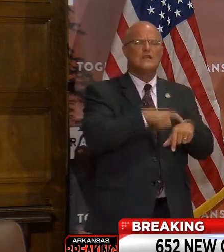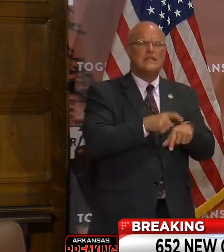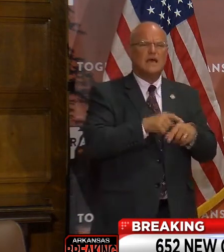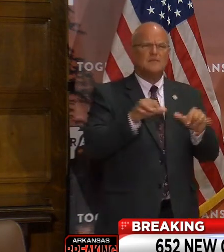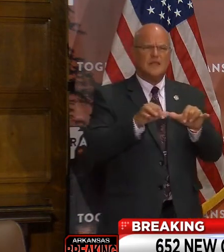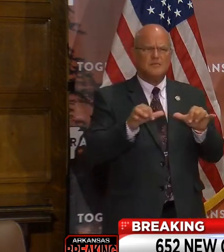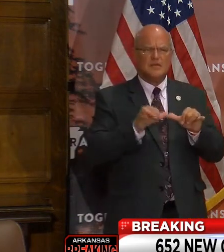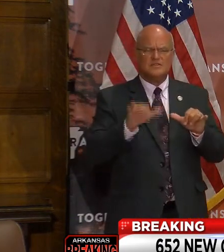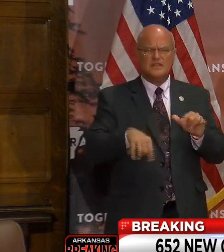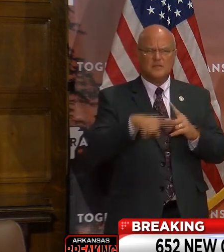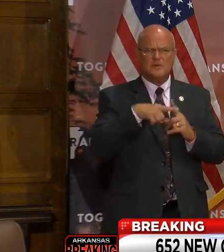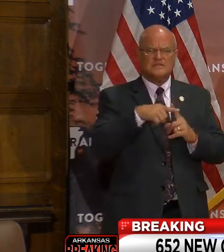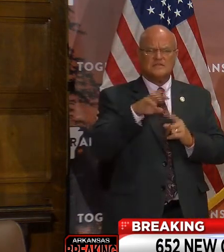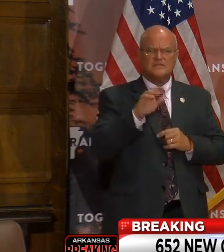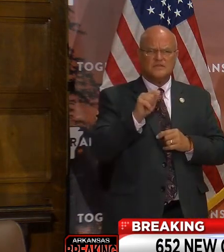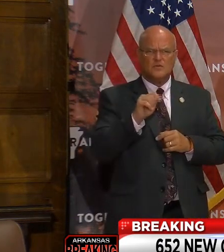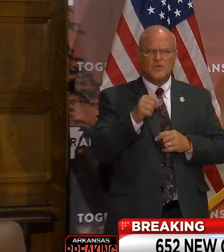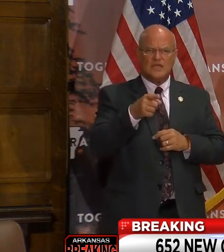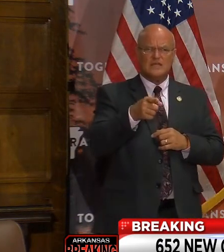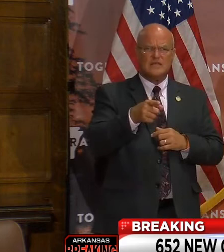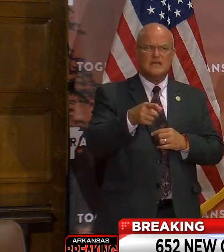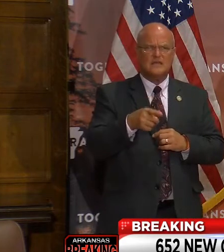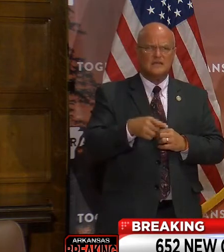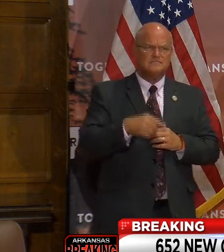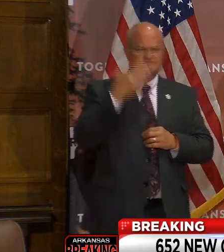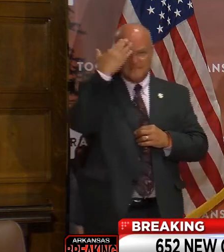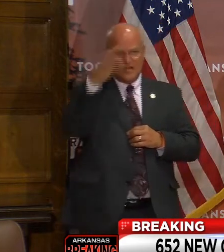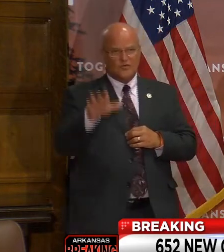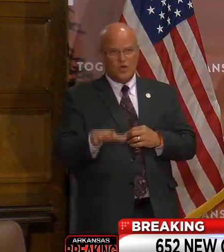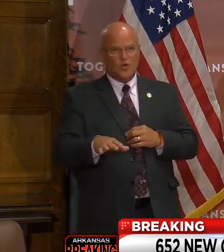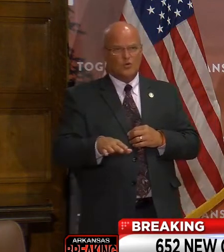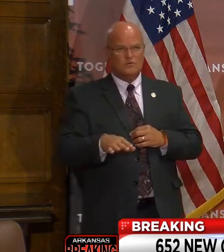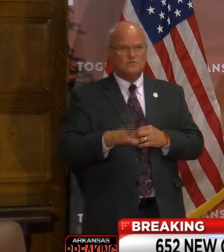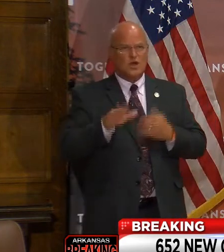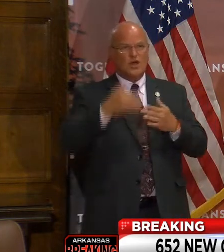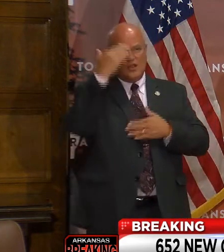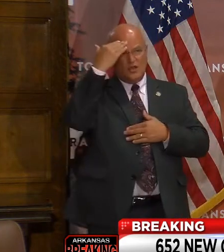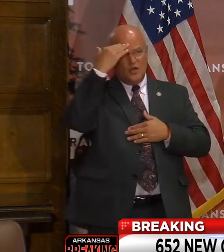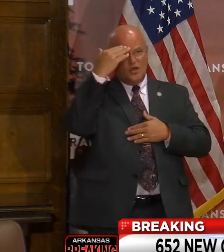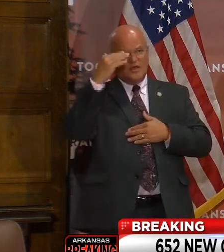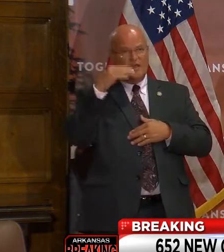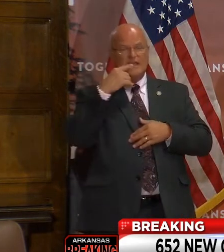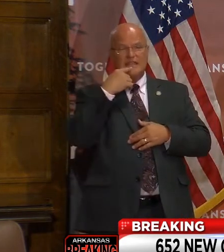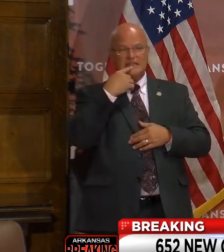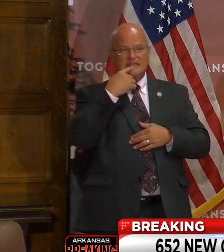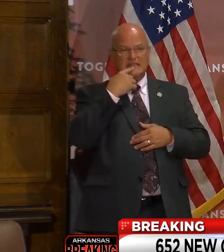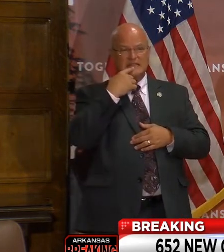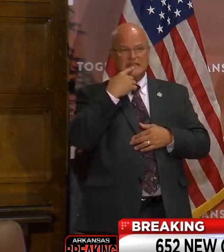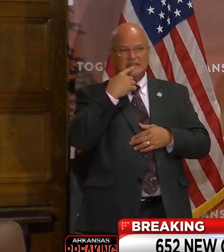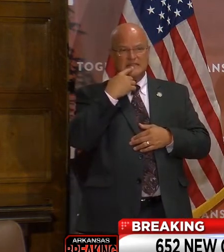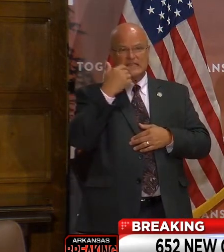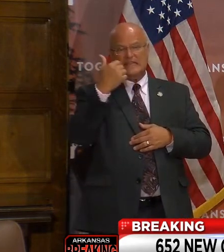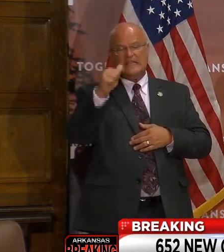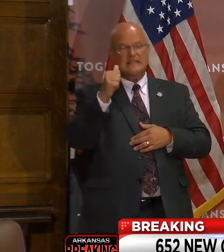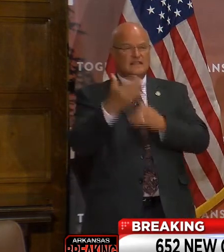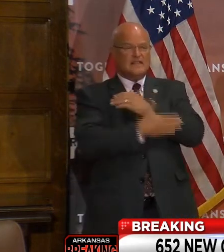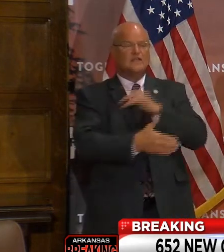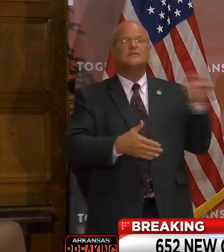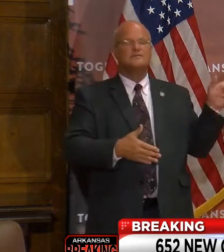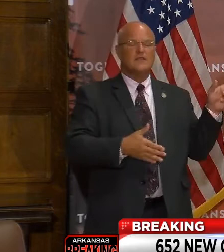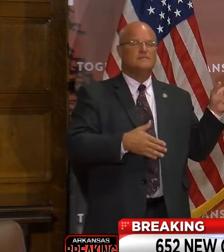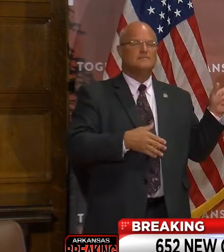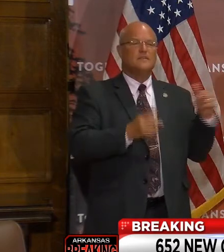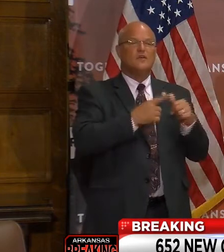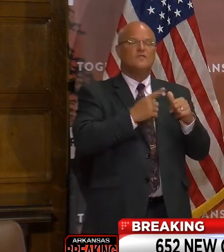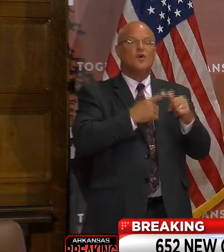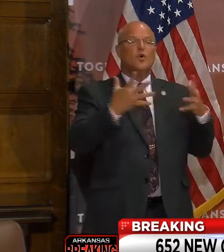they measure that positivity rate? Don't know. All I know is that they put us at 10th in the country. Well, you have to look first